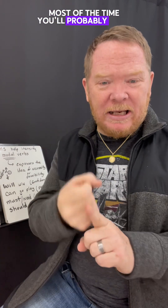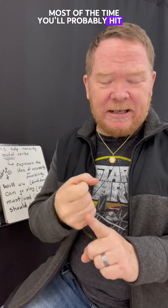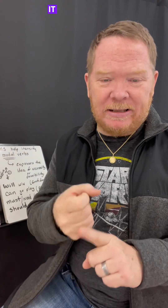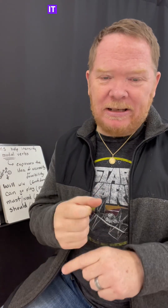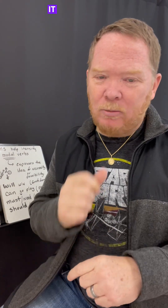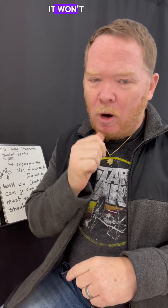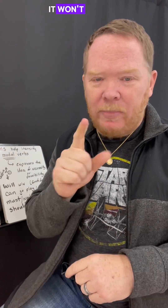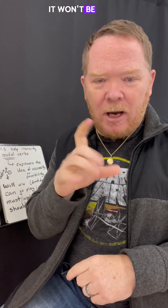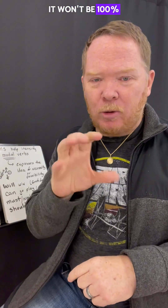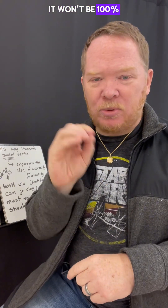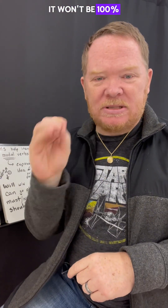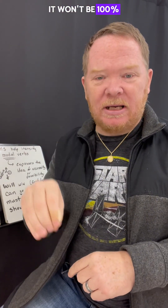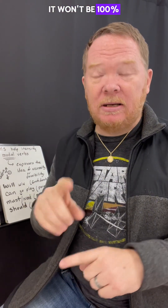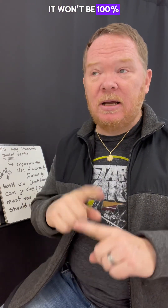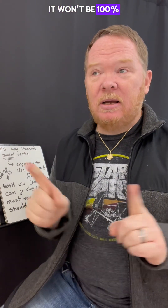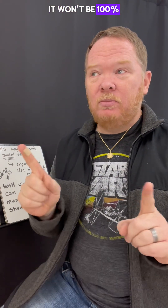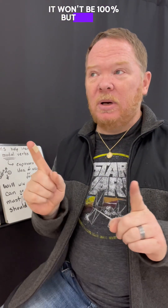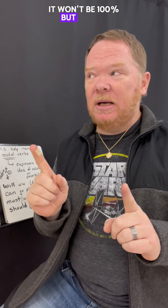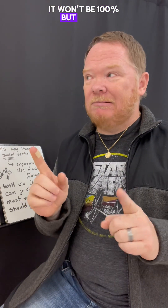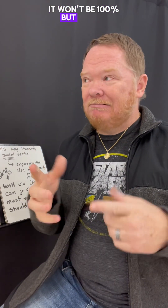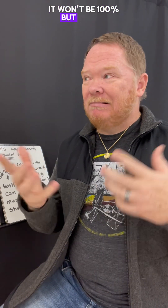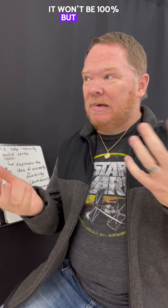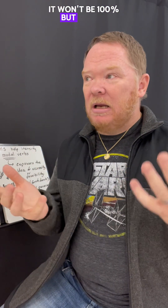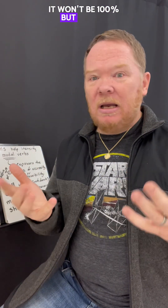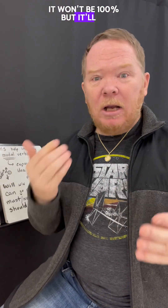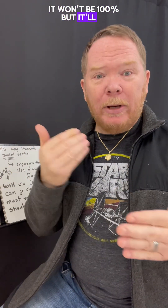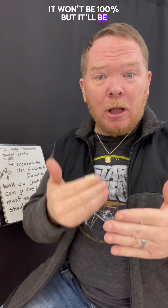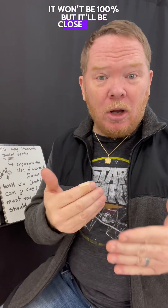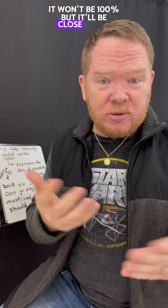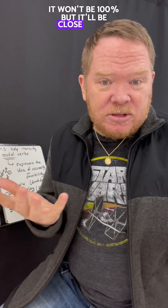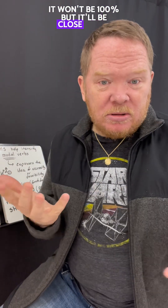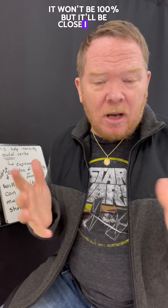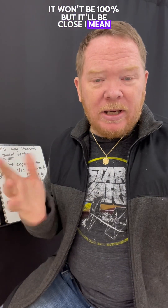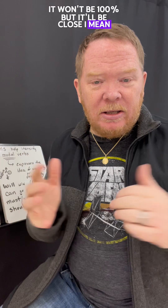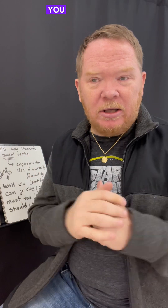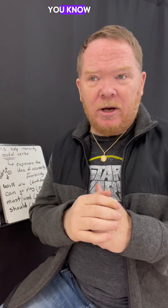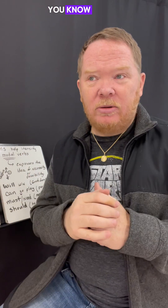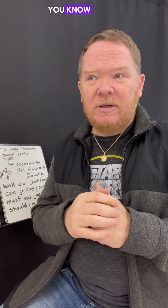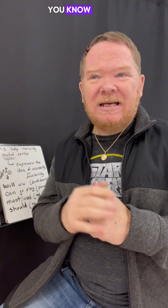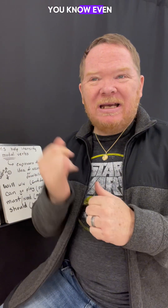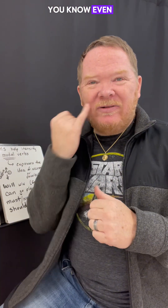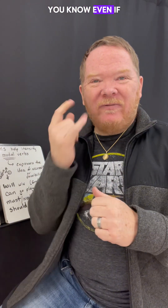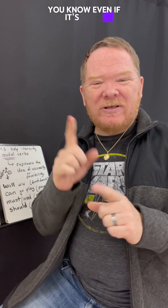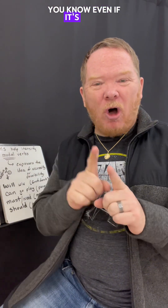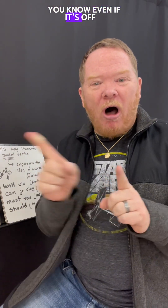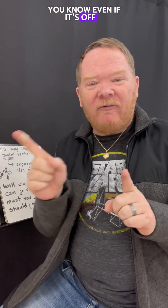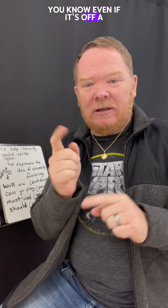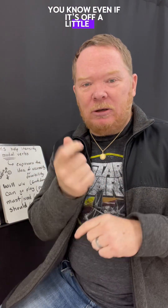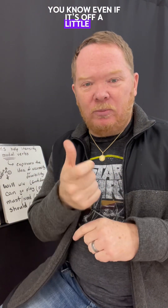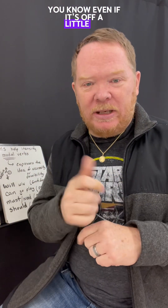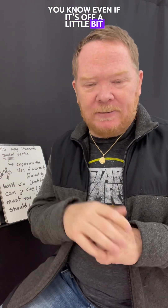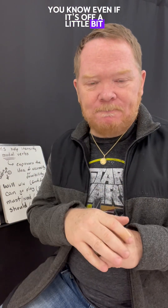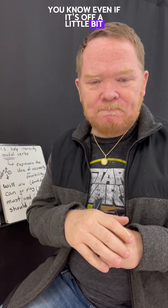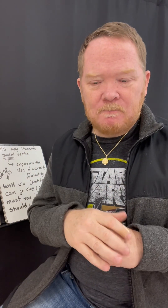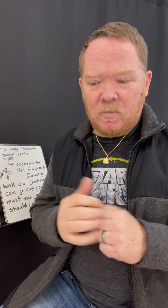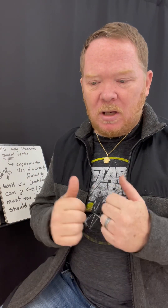it. It won't be 100%, but it'll be close. I mean, you know, even if it's off a little bit,